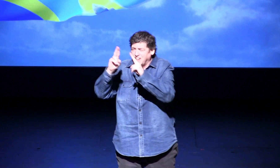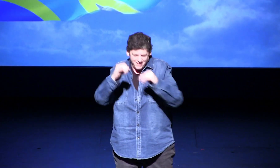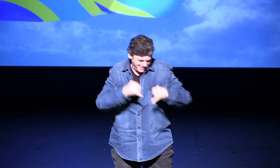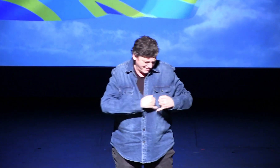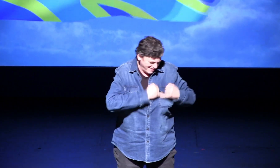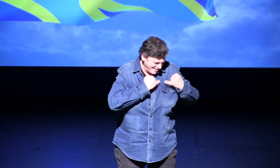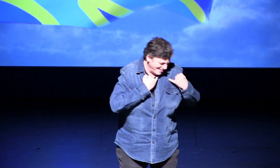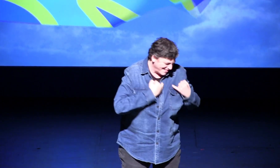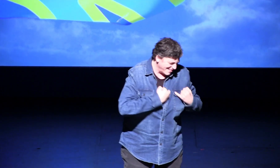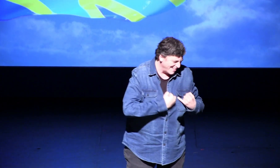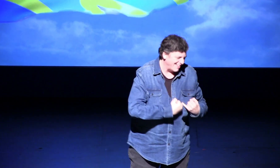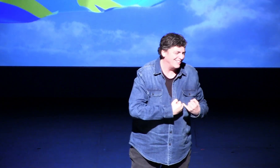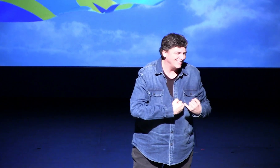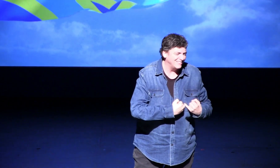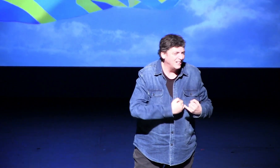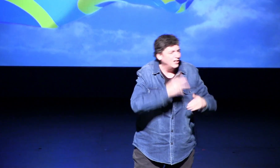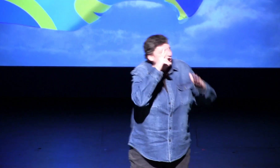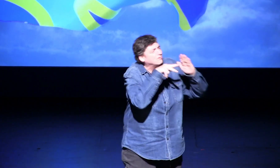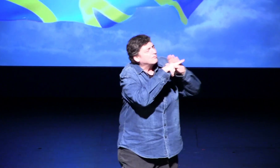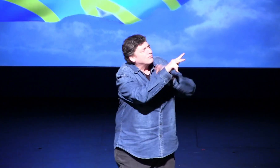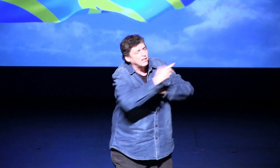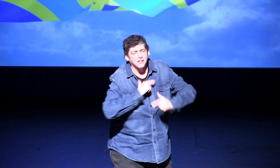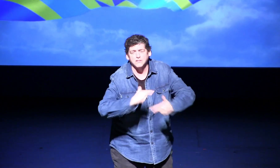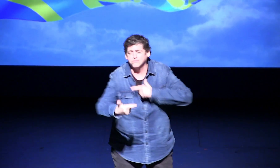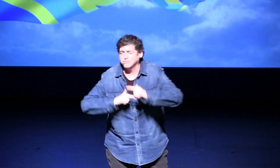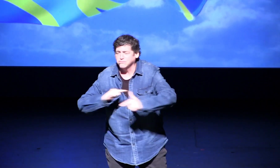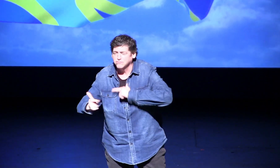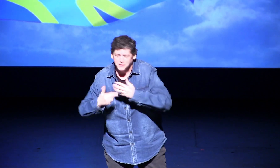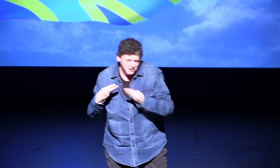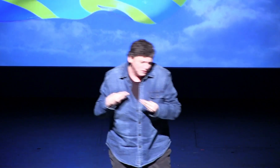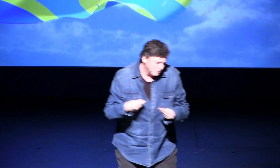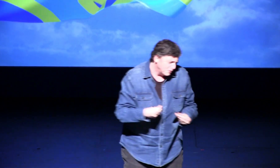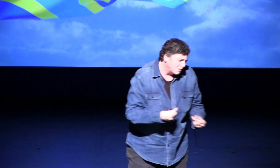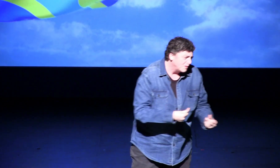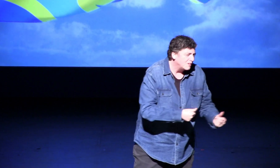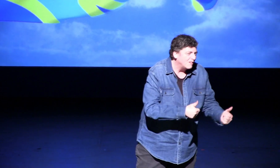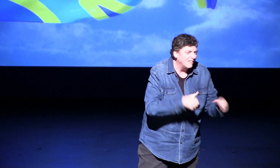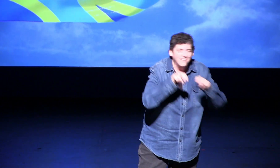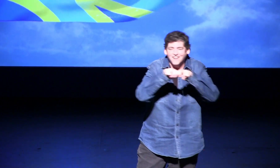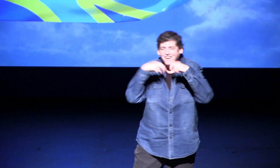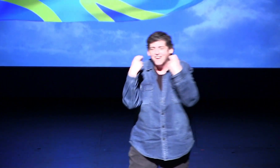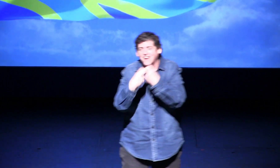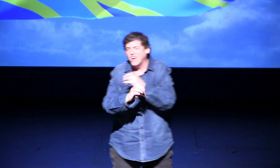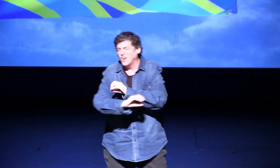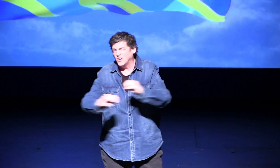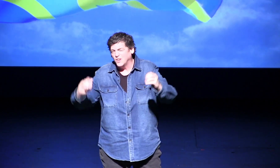connected, honoring the heart, looking forward to passing things down.